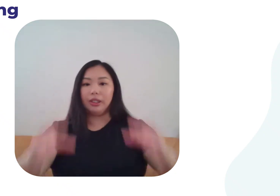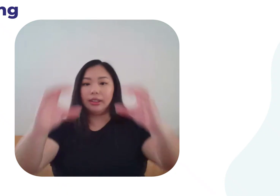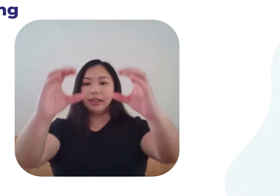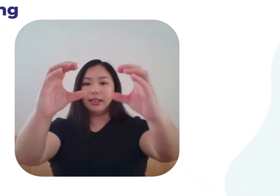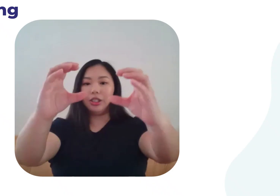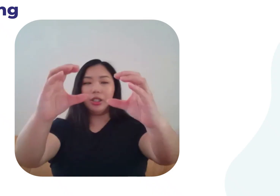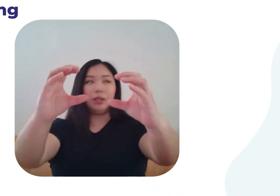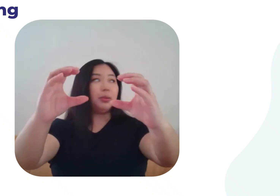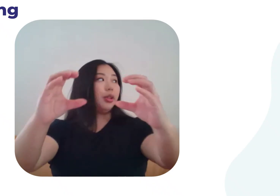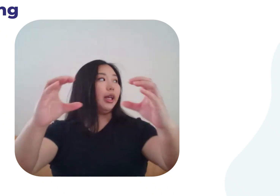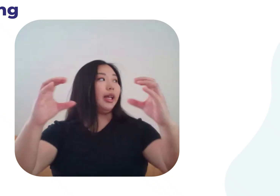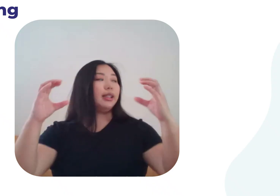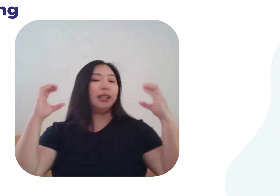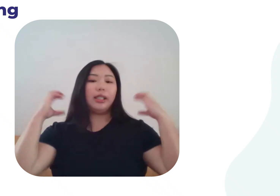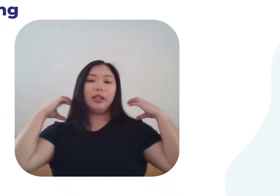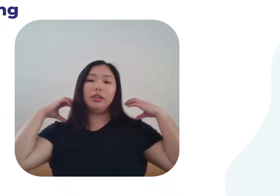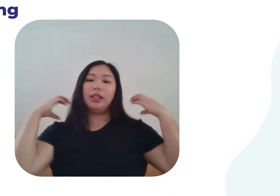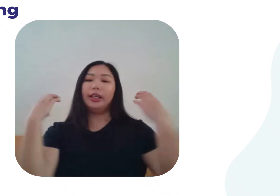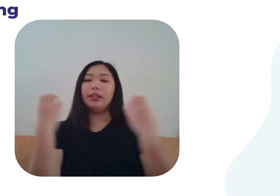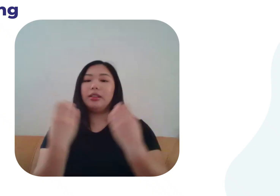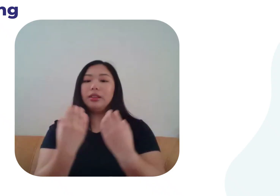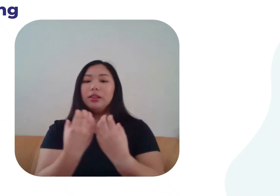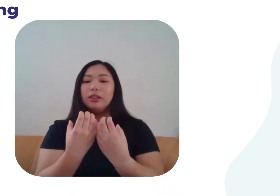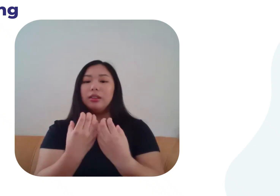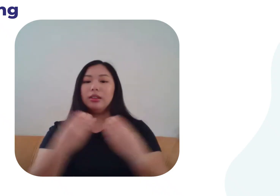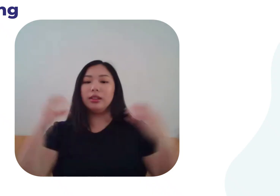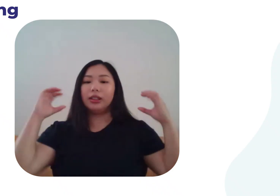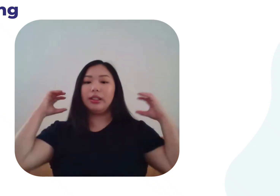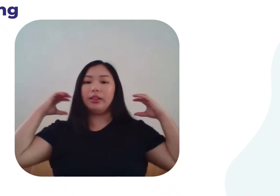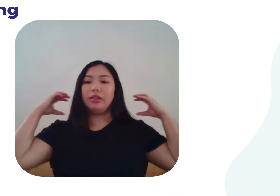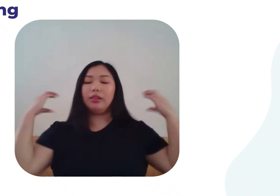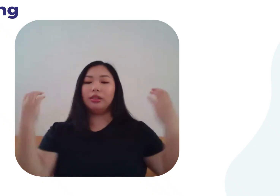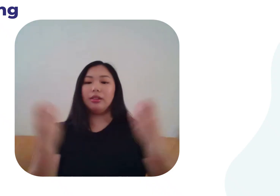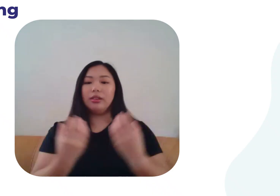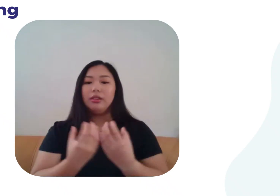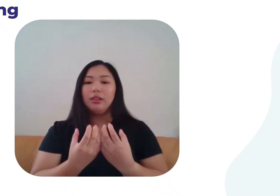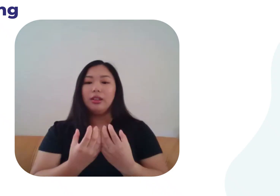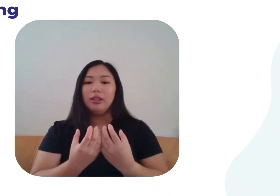Scarf, C shape both hands and outline together.